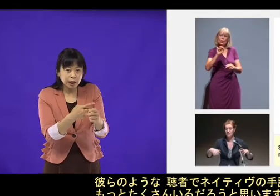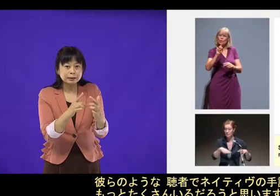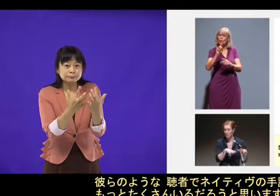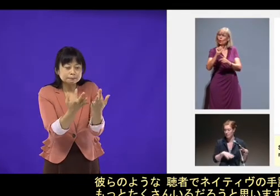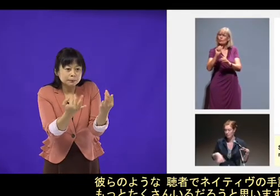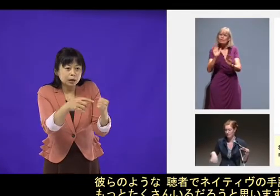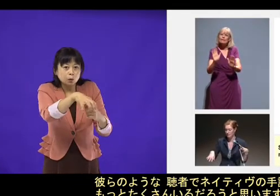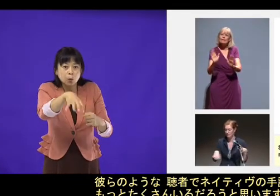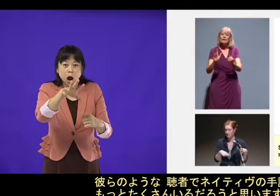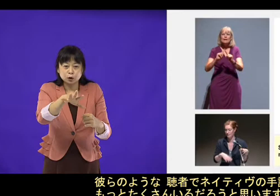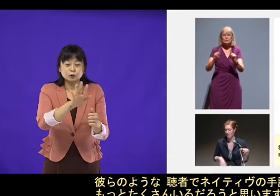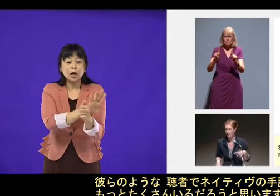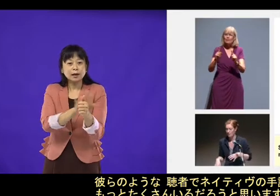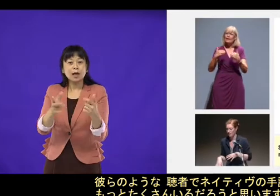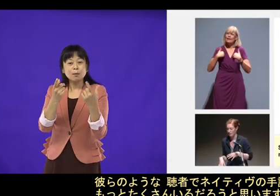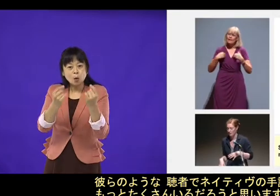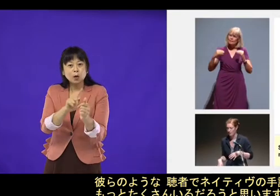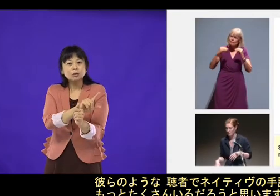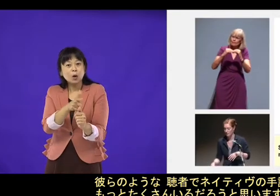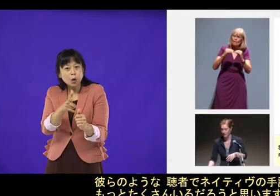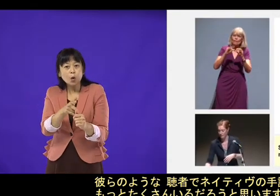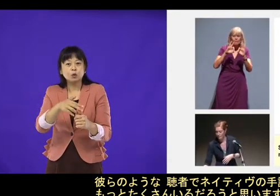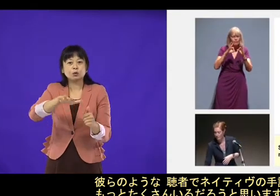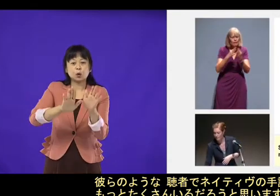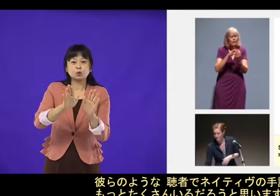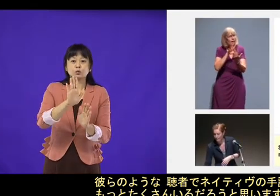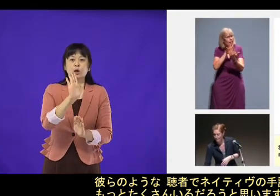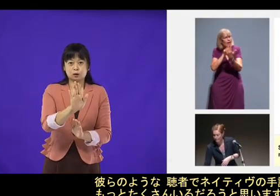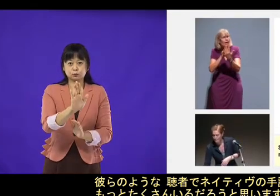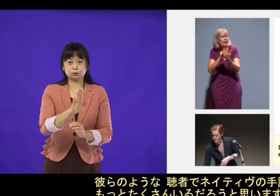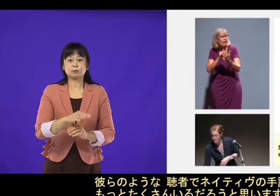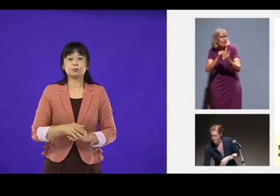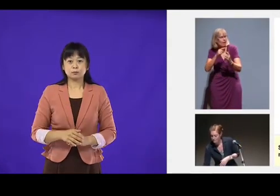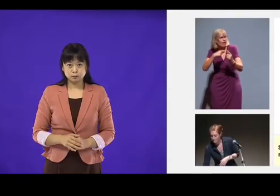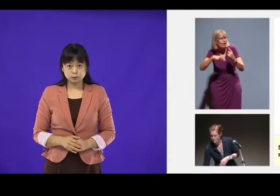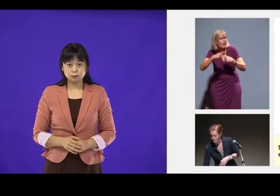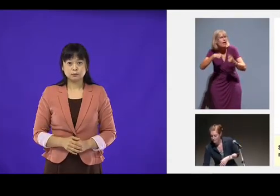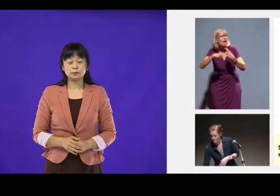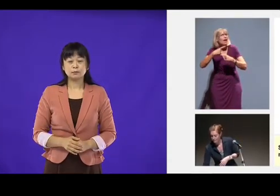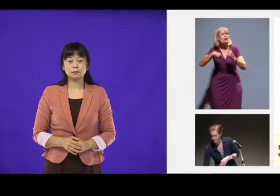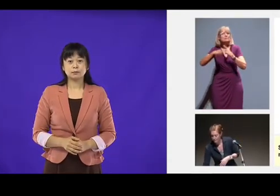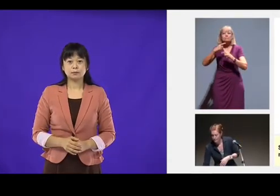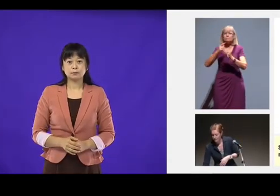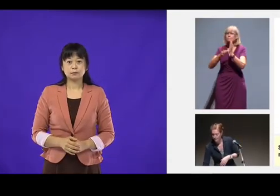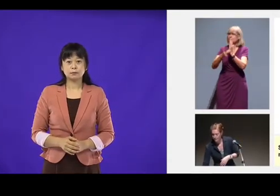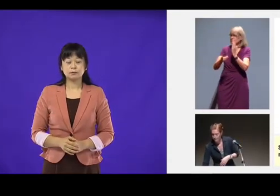hearing signers is a little bit more extensive, it would seem.